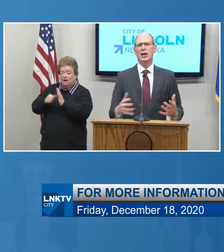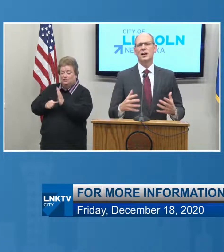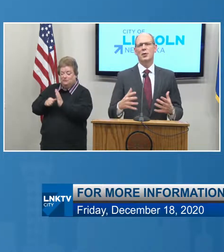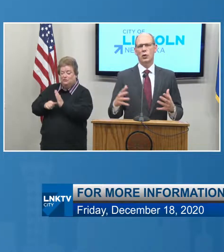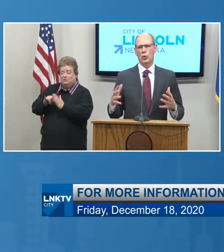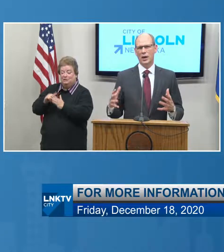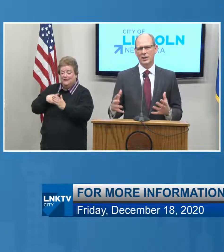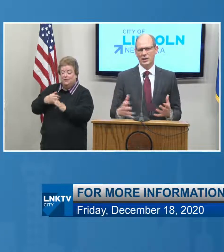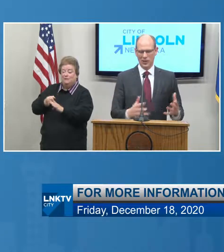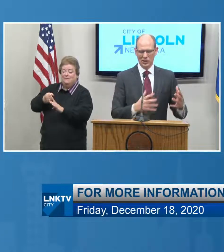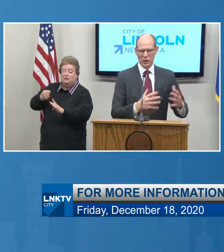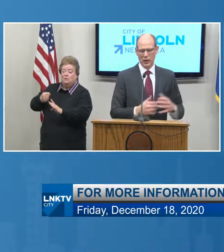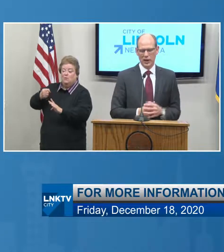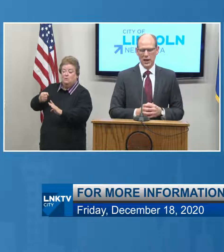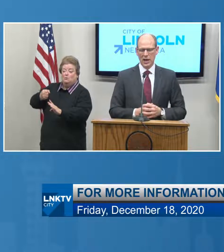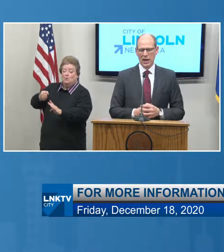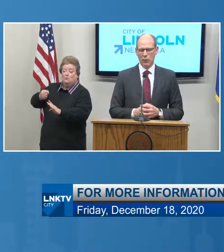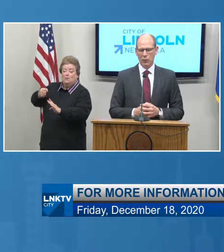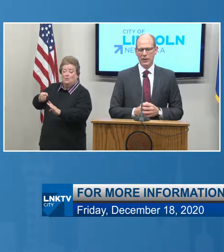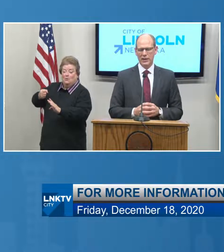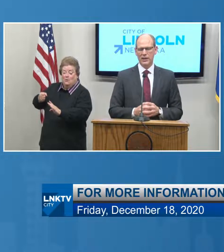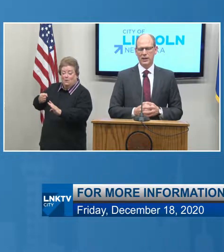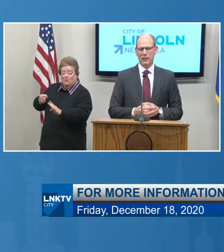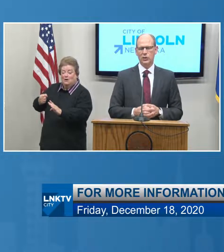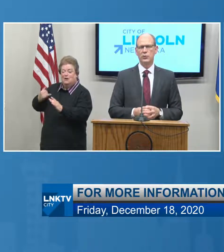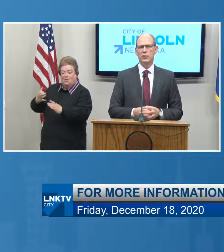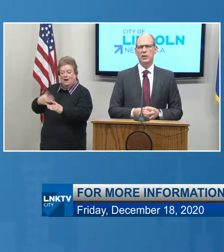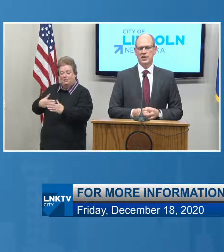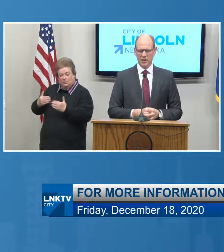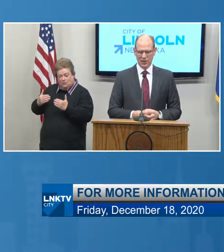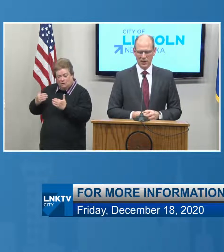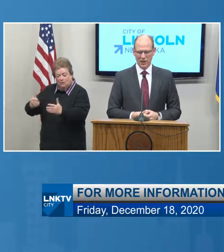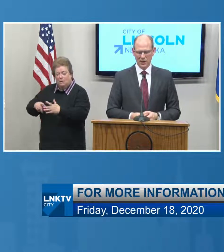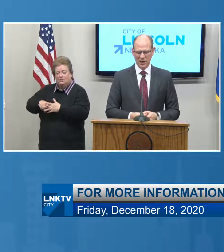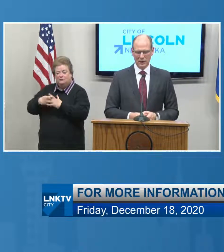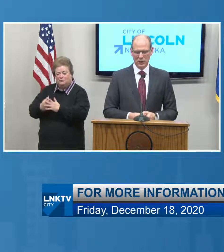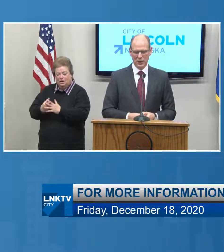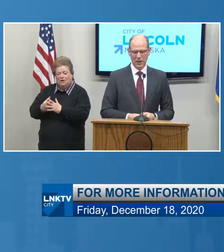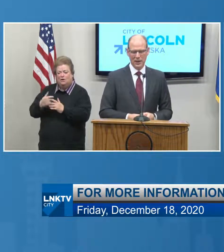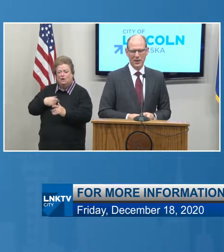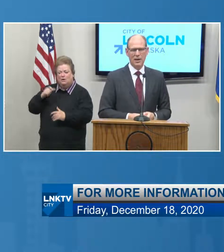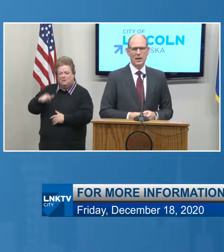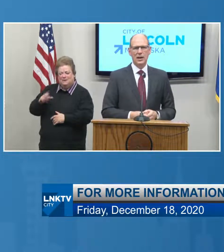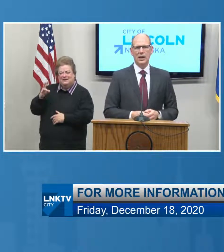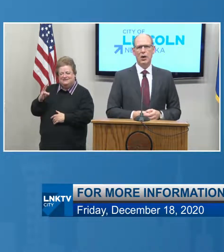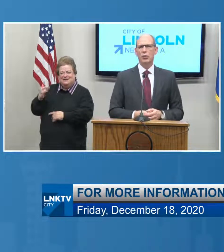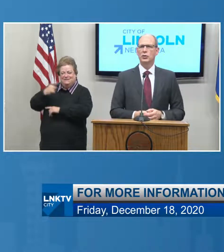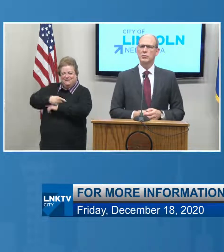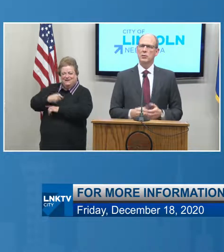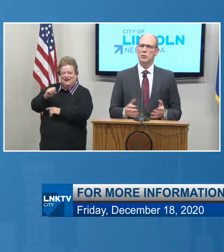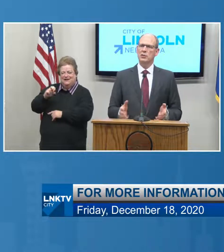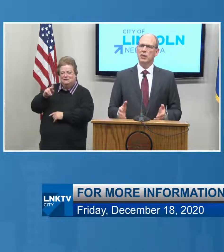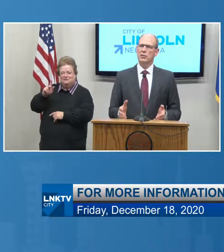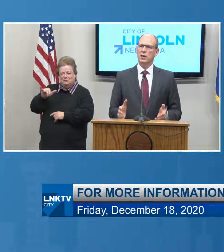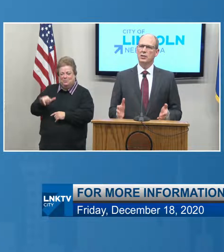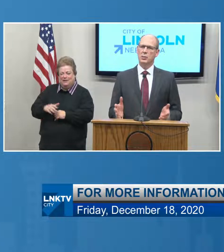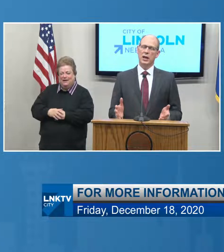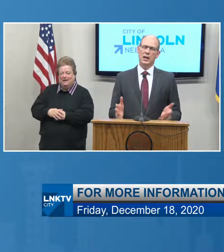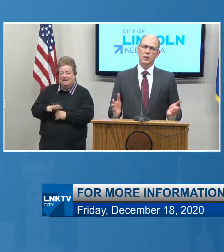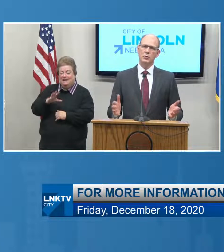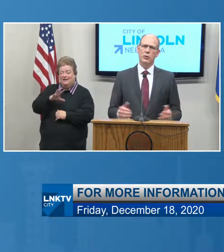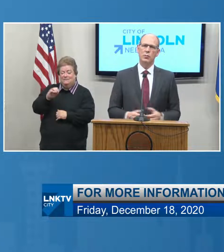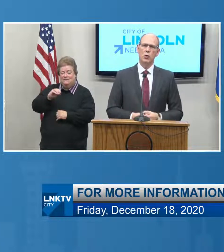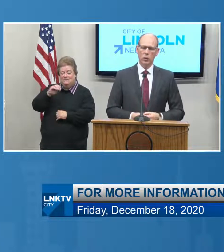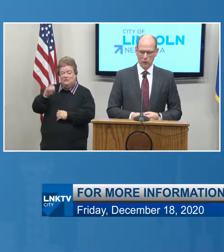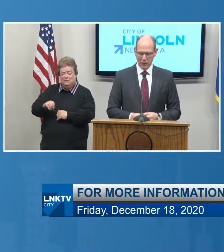over time and we're waiting to get going, we really need to get closer to that 7-day supply. Almost 50% of the